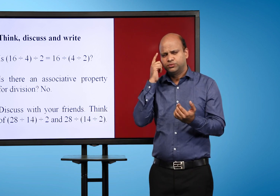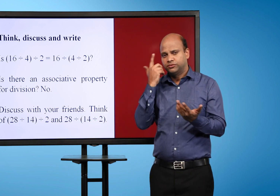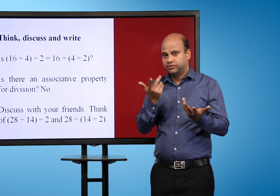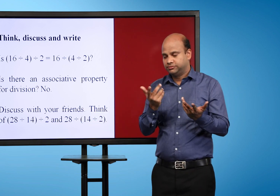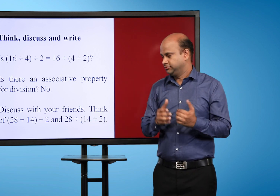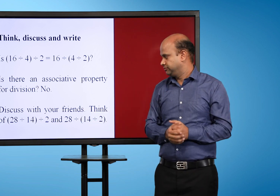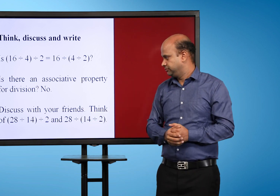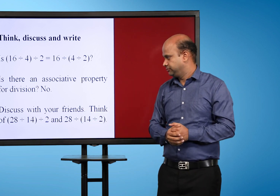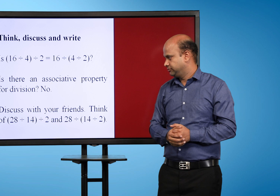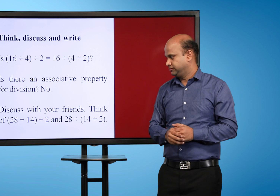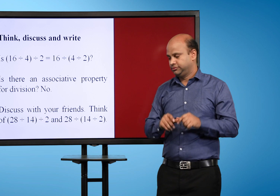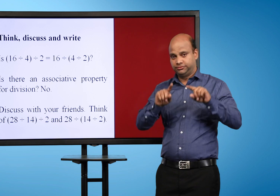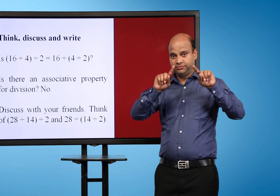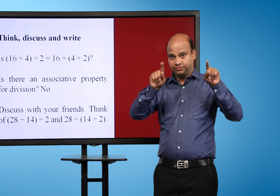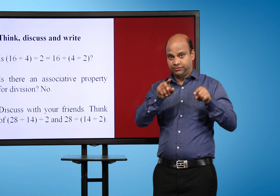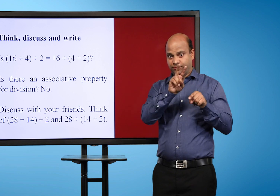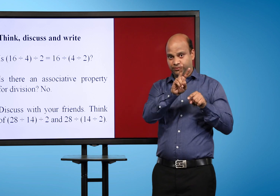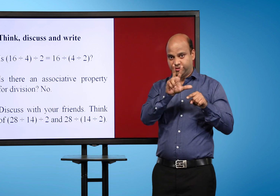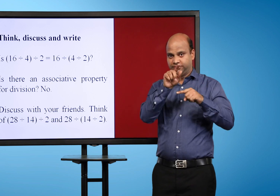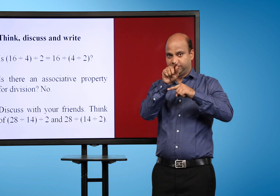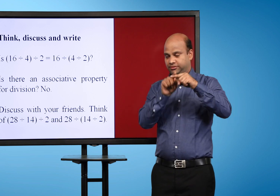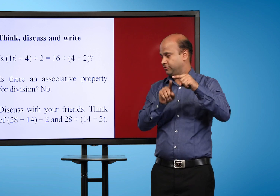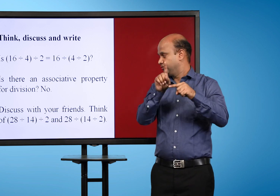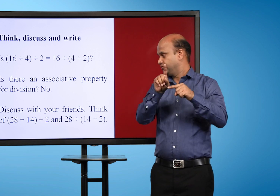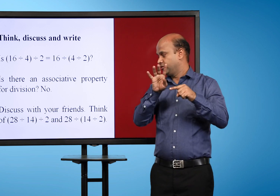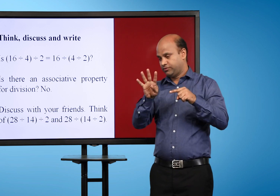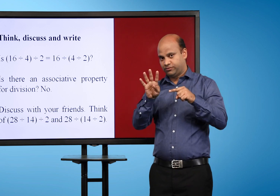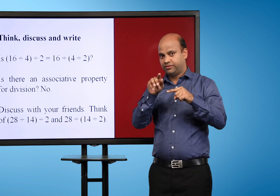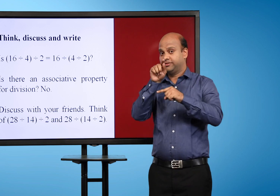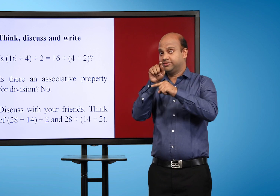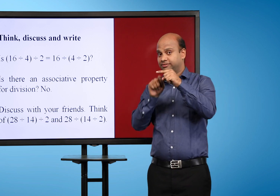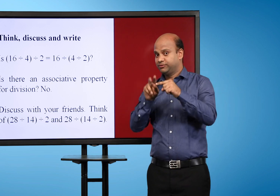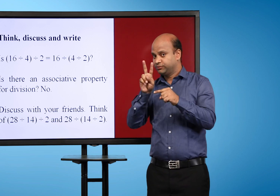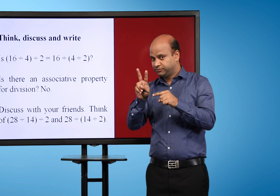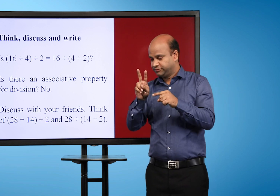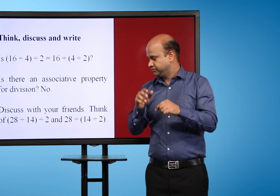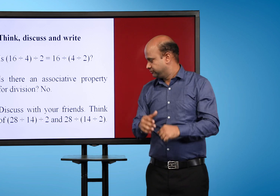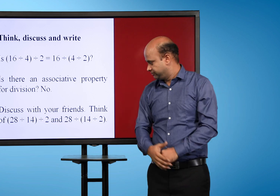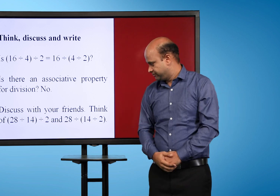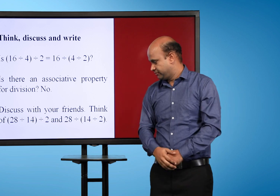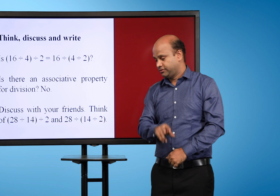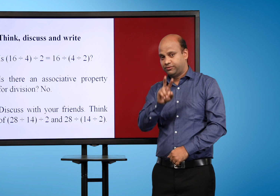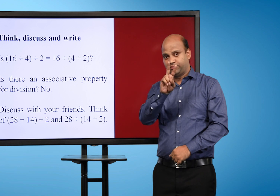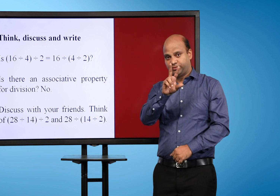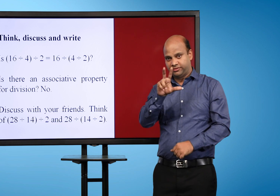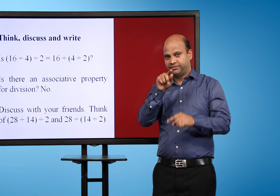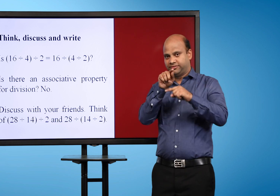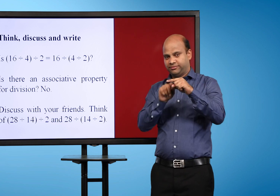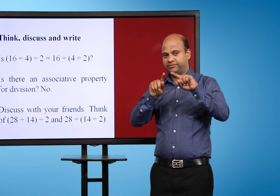Think of, in brackets, 28 divided by 14 divided by 2 and 28